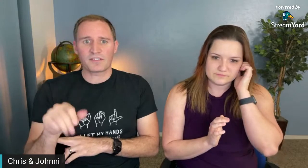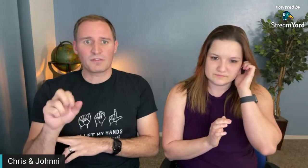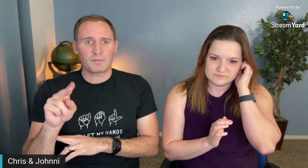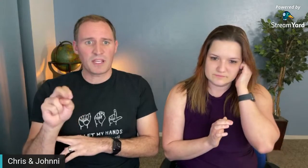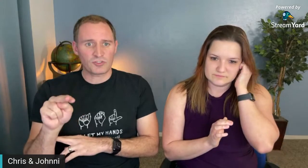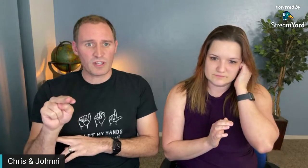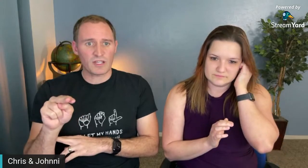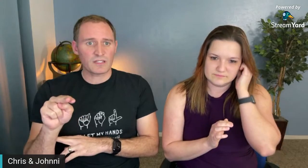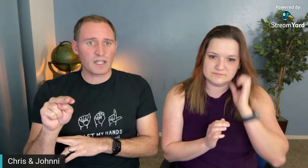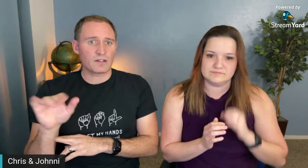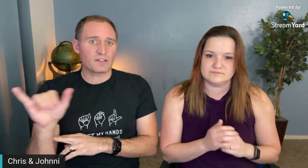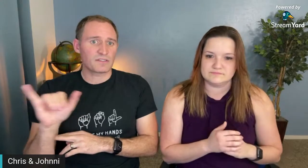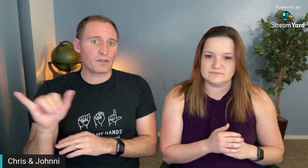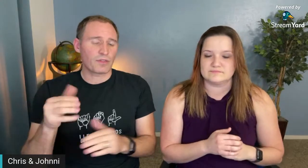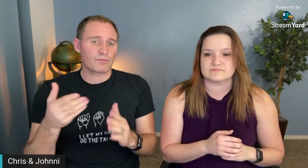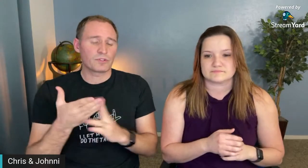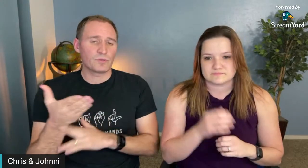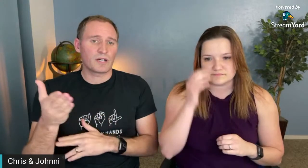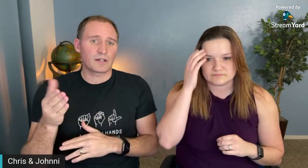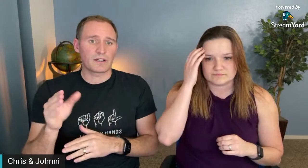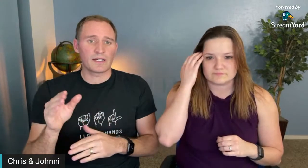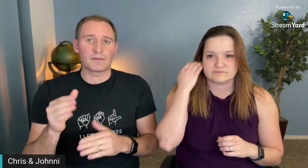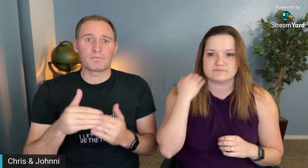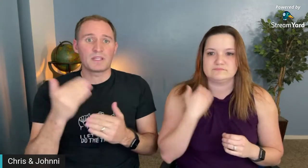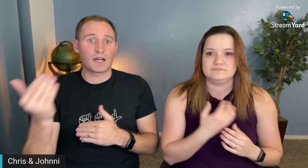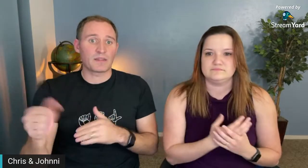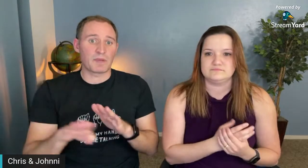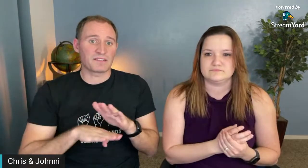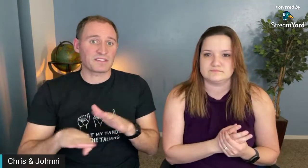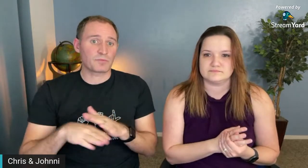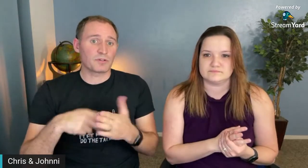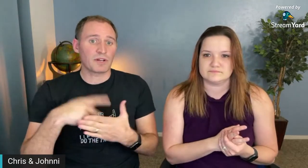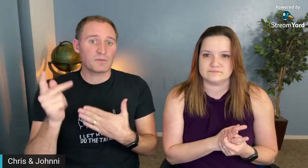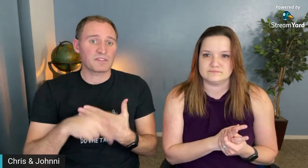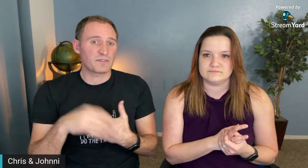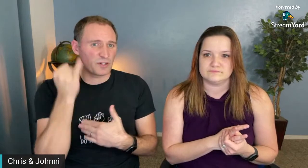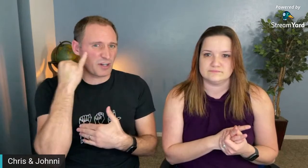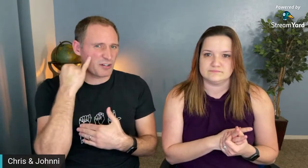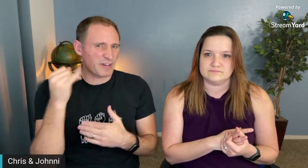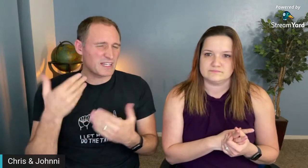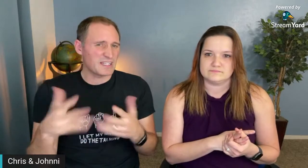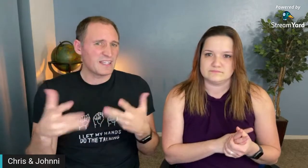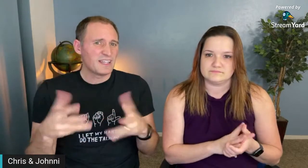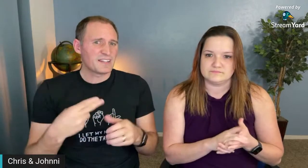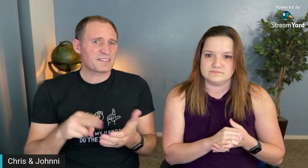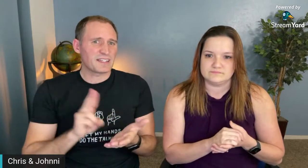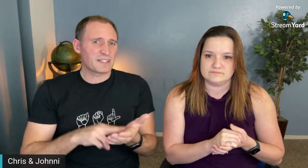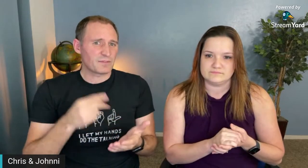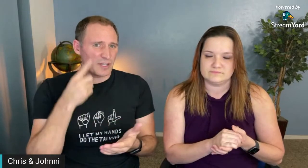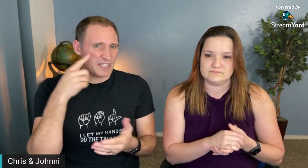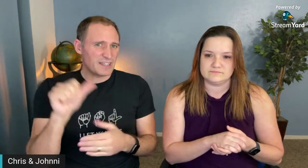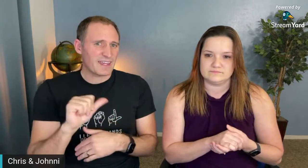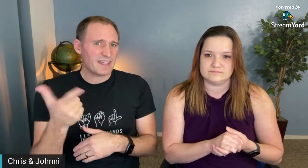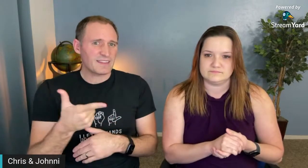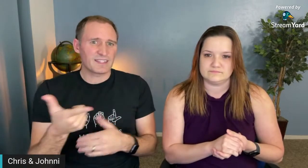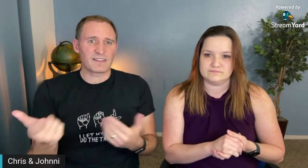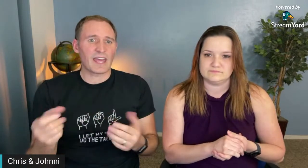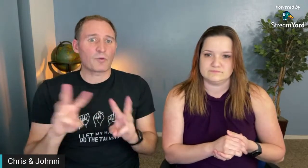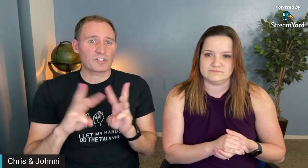on Patreon, and also through our Beyond the Basics program. So if you're already signed up for any of that, then that workshop